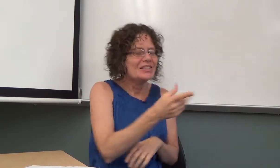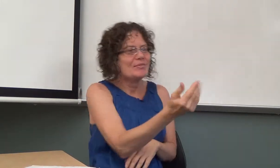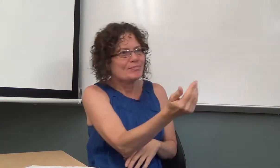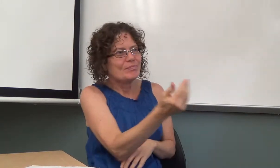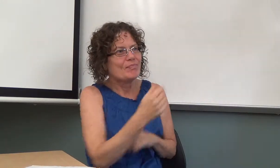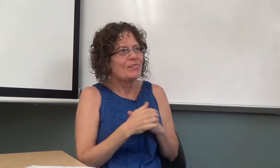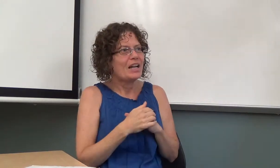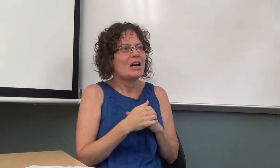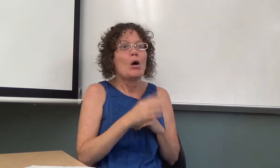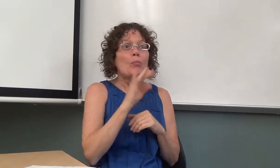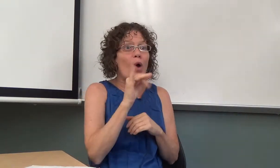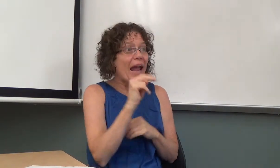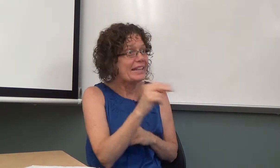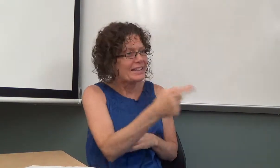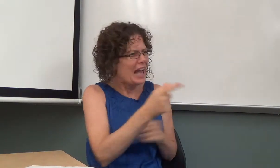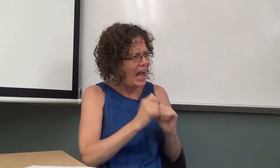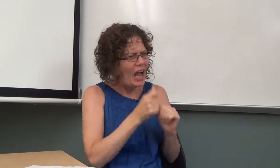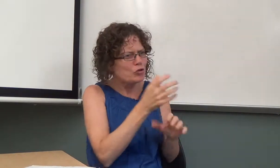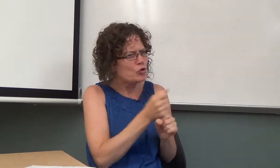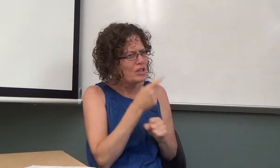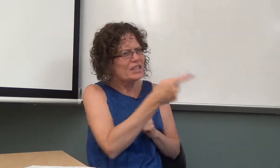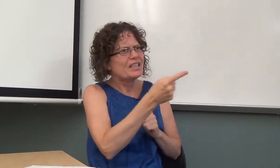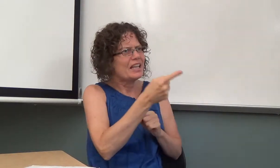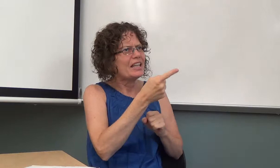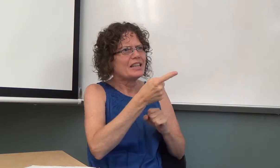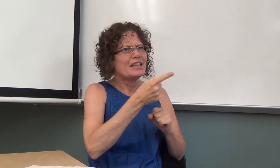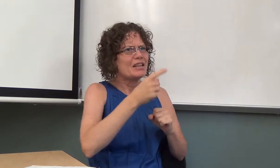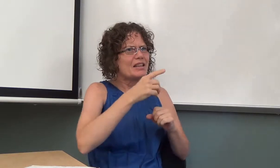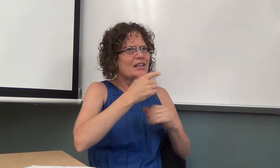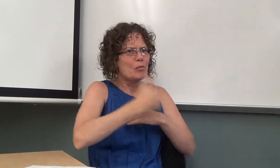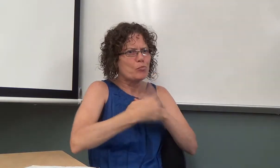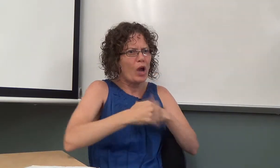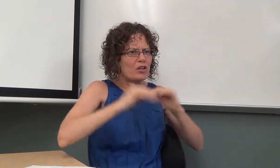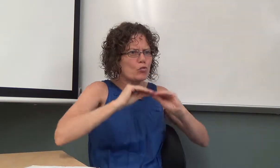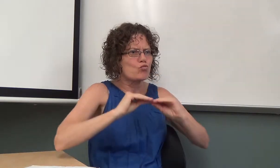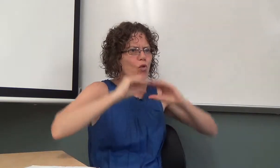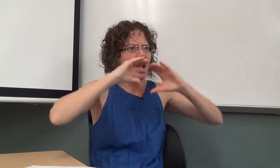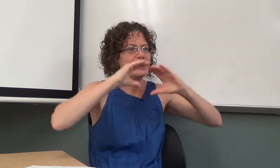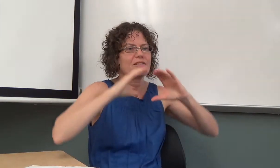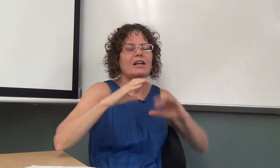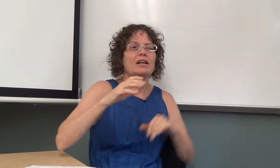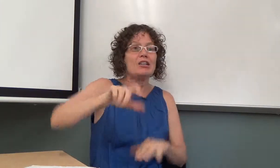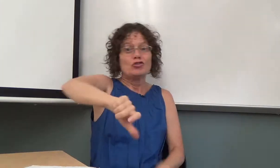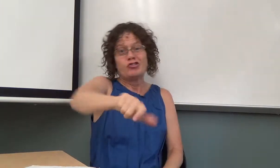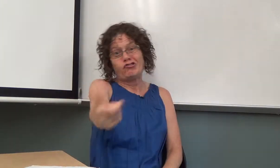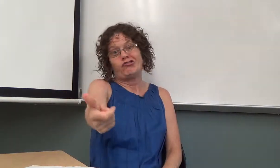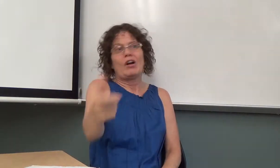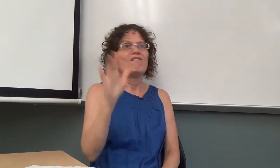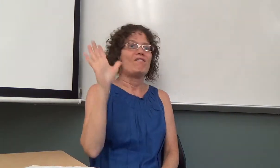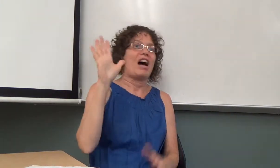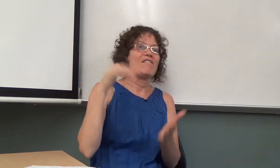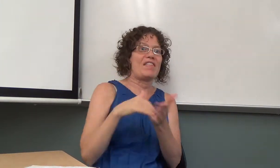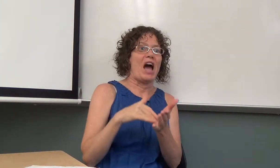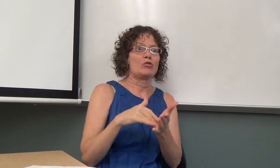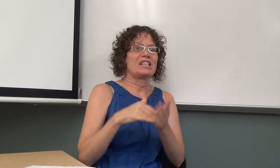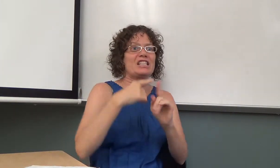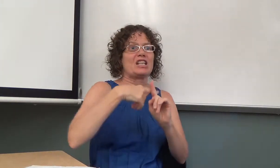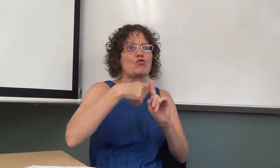so Brian, how'd you get the bread to rise? And he'd say, well, you just turn the oven up to 5,000 degrees, and eventually